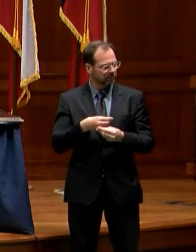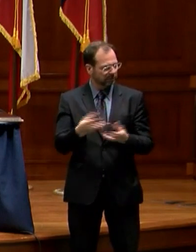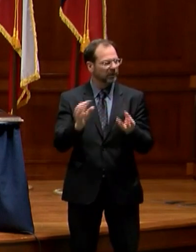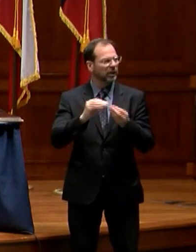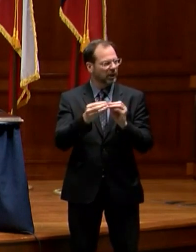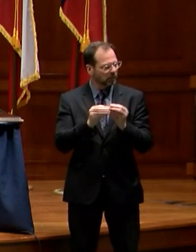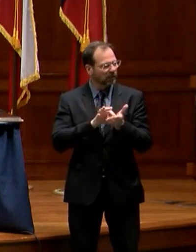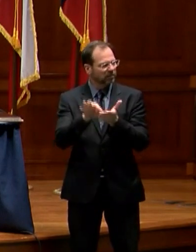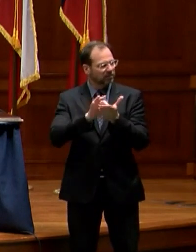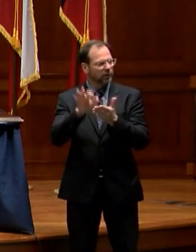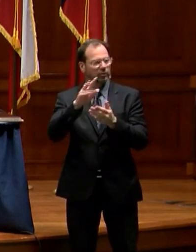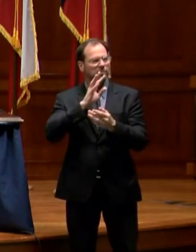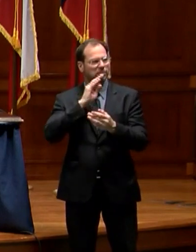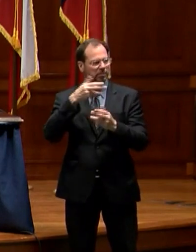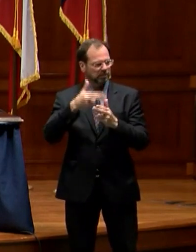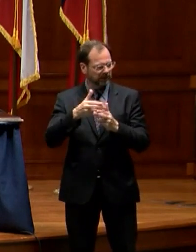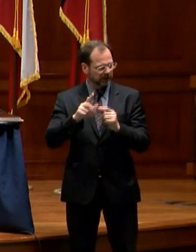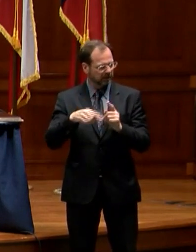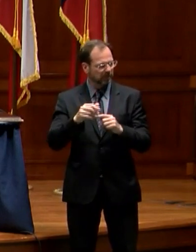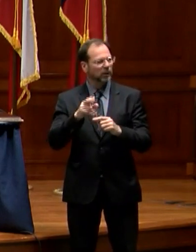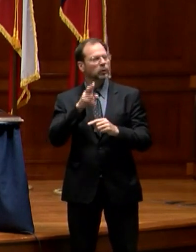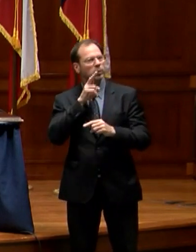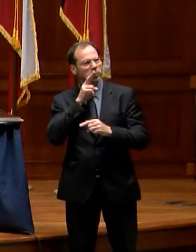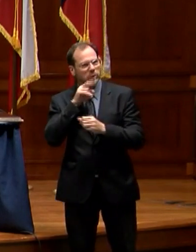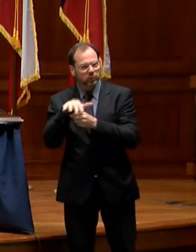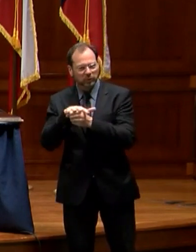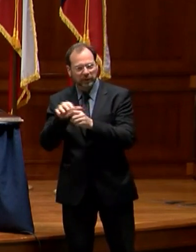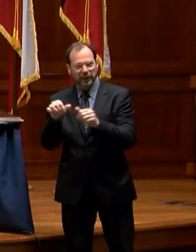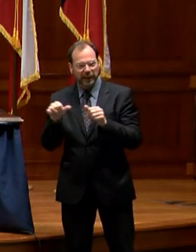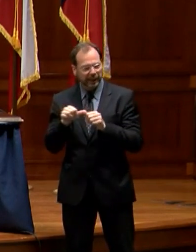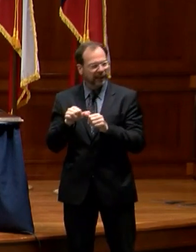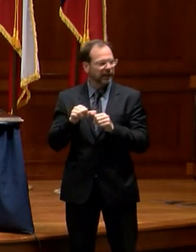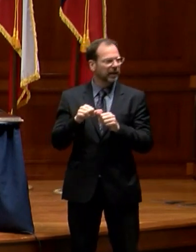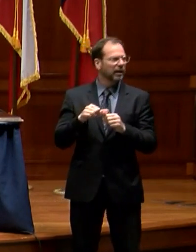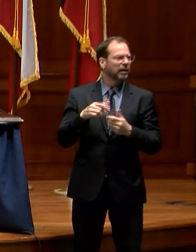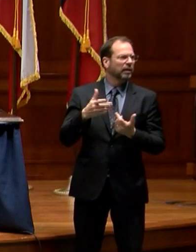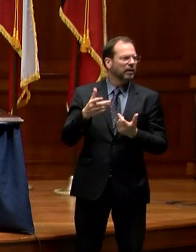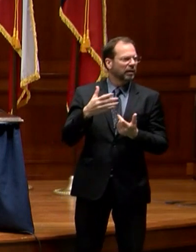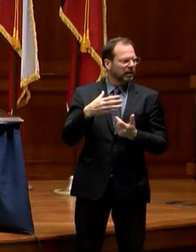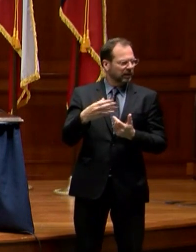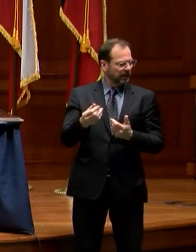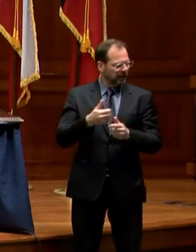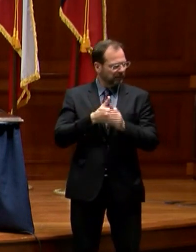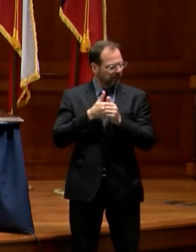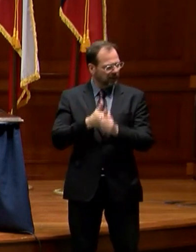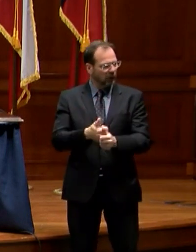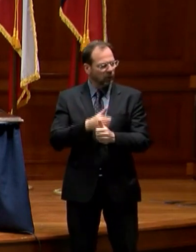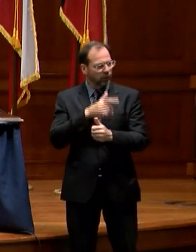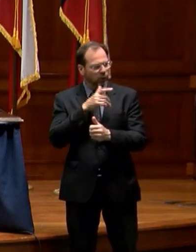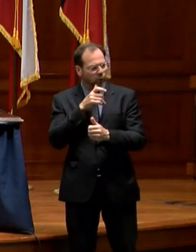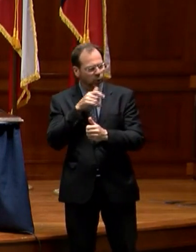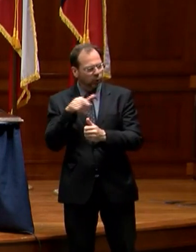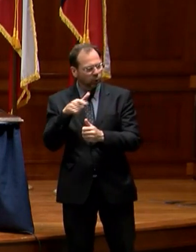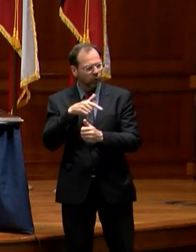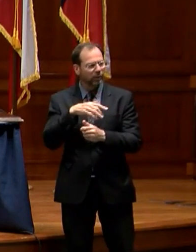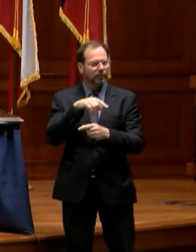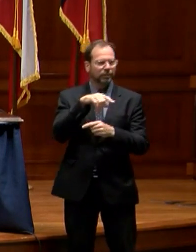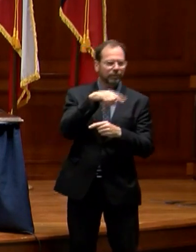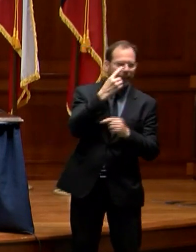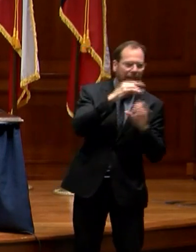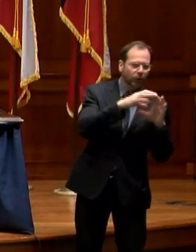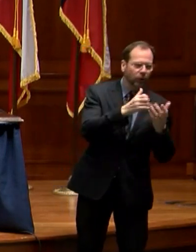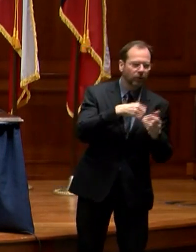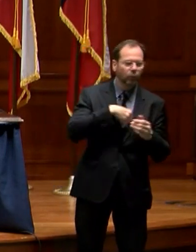mentioned Harris County, and in Houston is releasing those numbers based on race, and that's revealing some of the public health disparities among the African